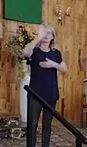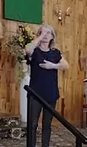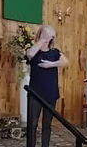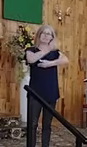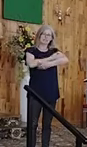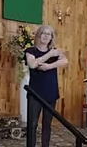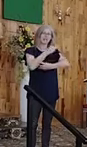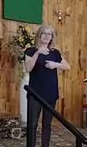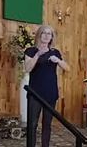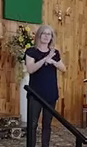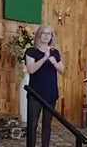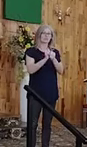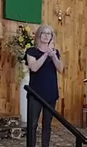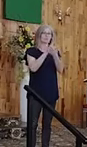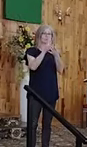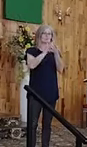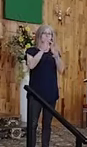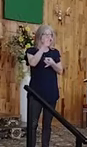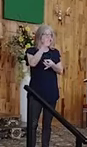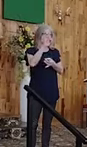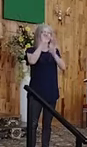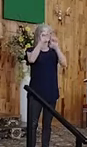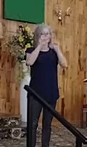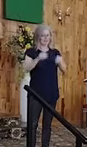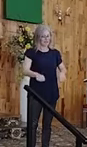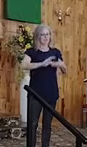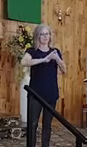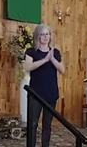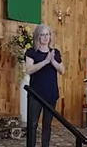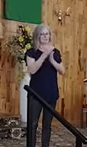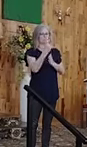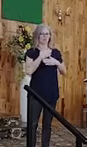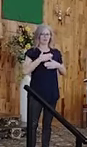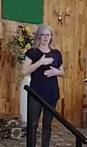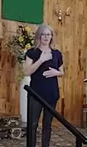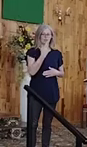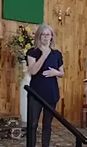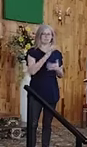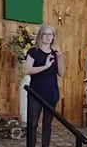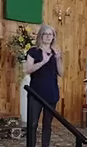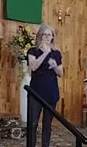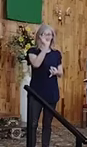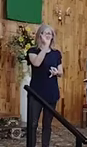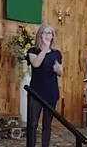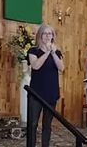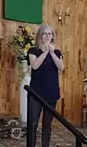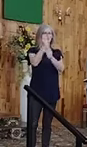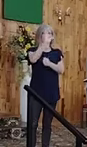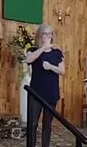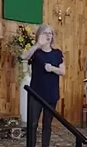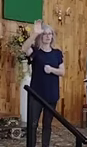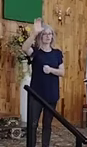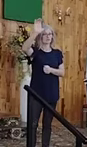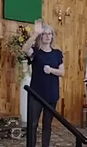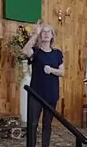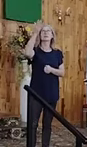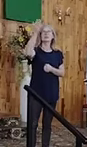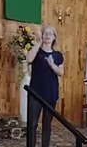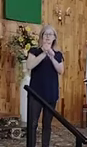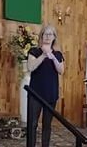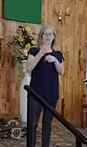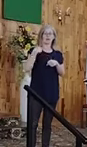Son and filled with his Holy Spirit, may become one body, one spirit in Christ. May he